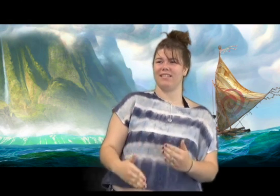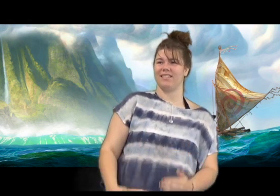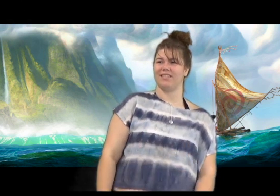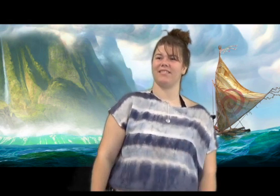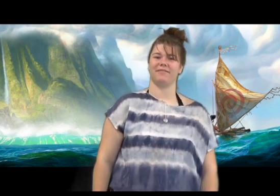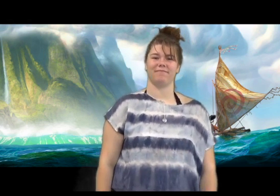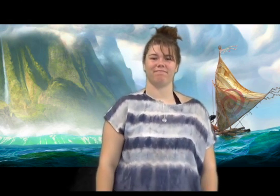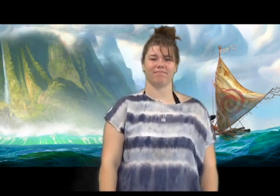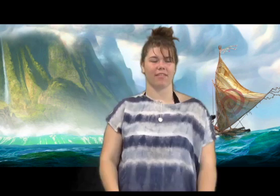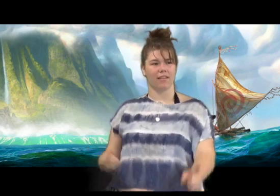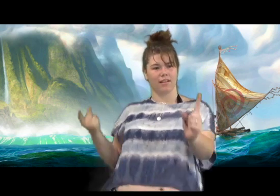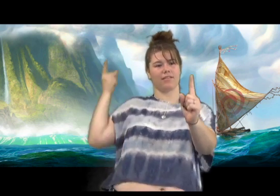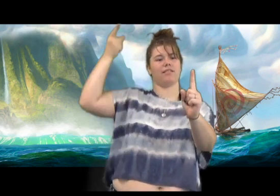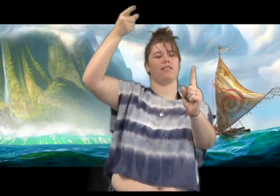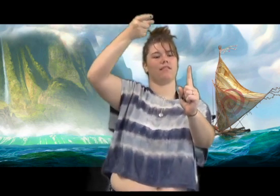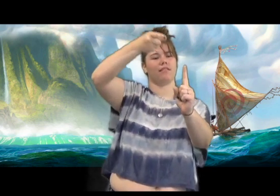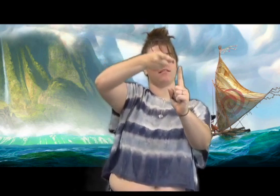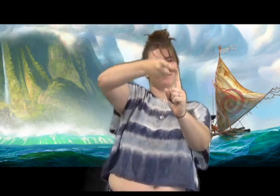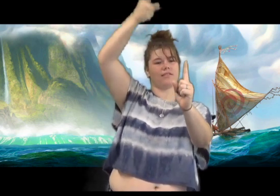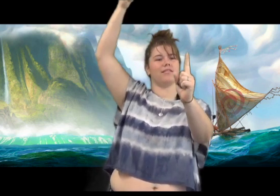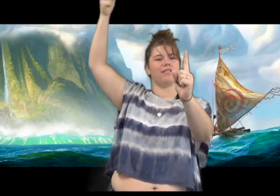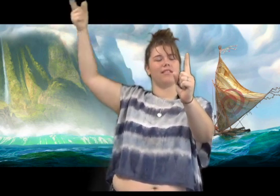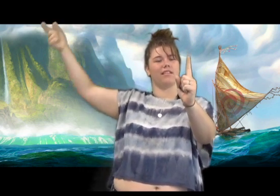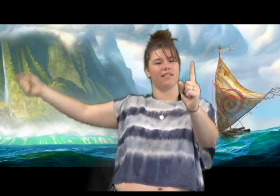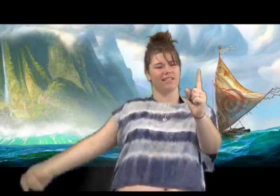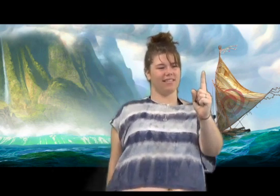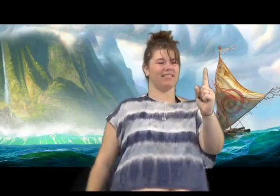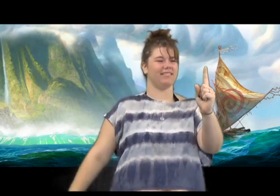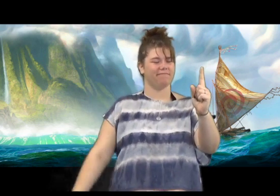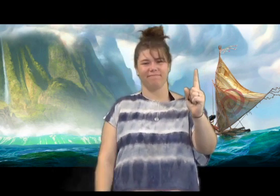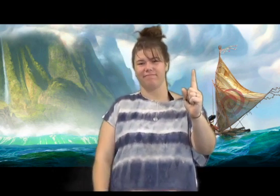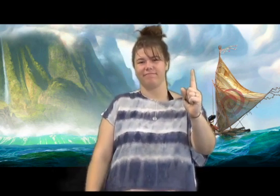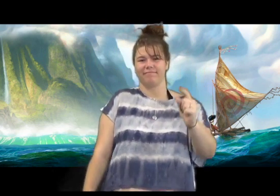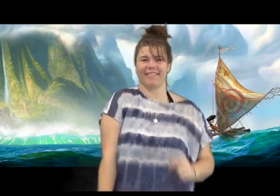know. If I go, there's just no telling how far I'll go.